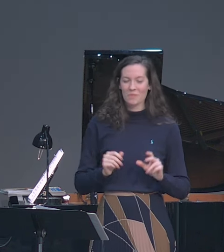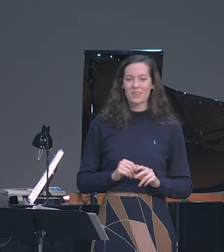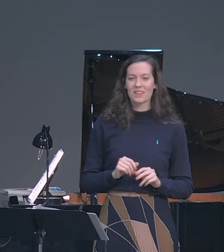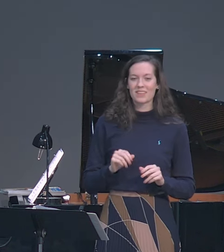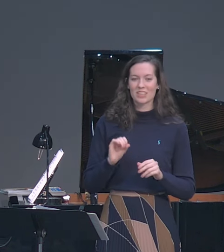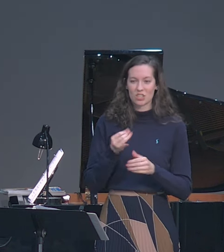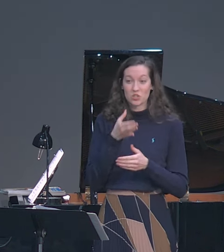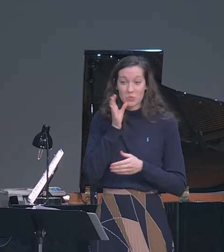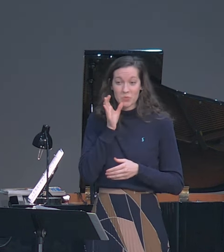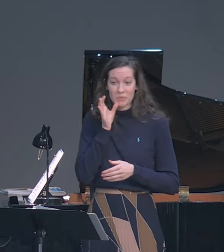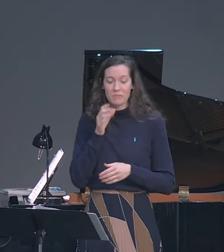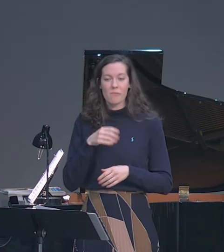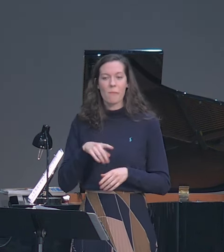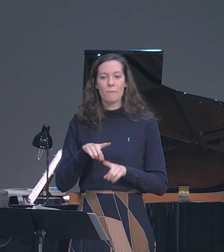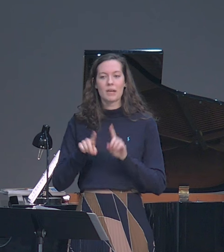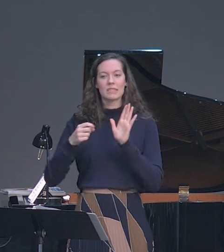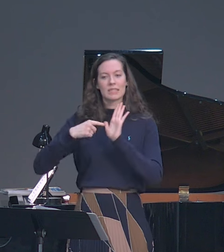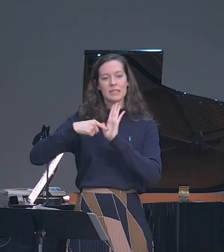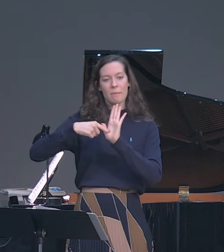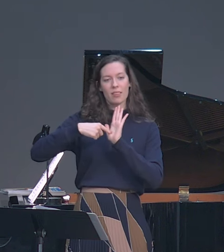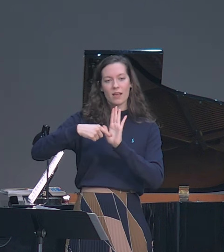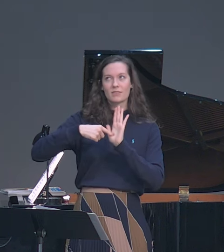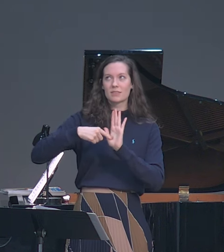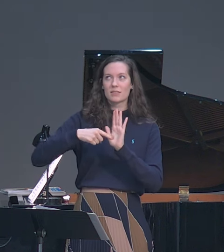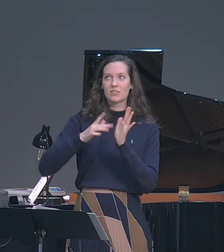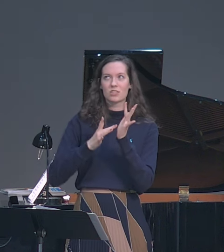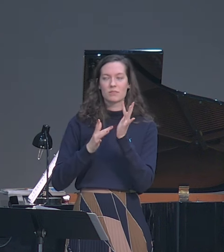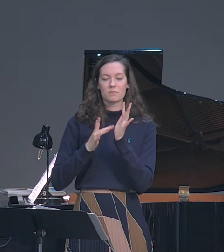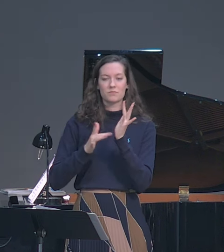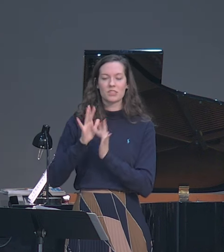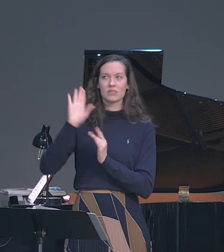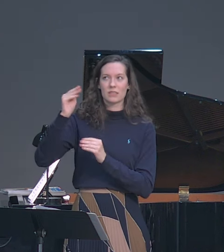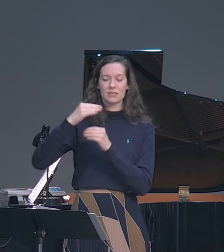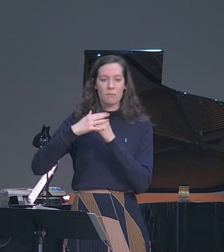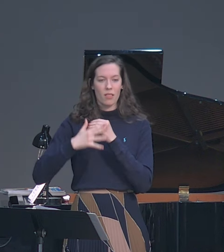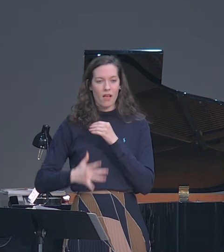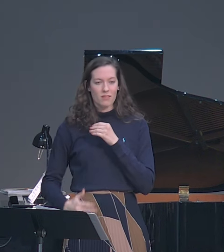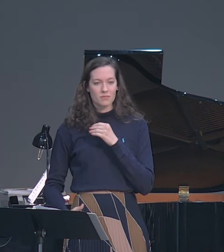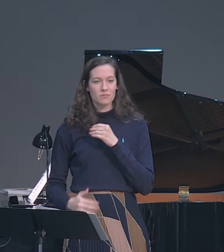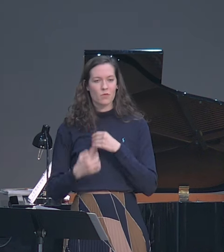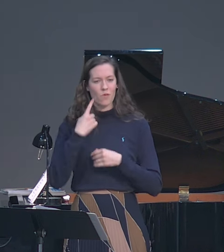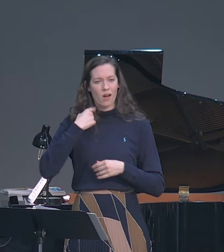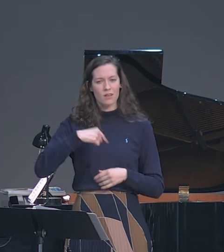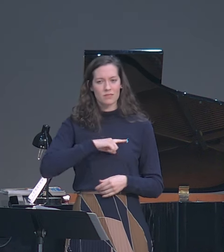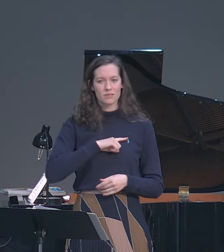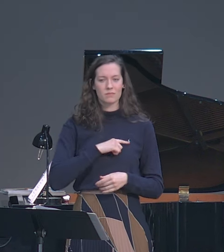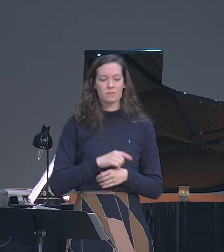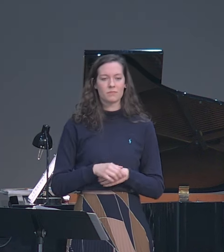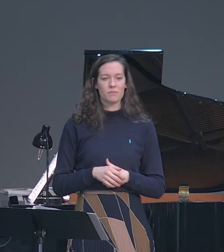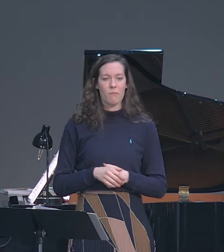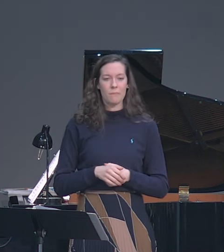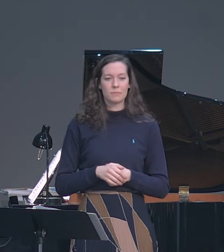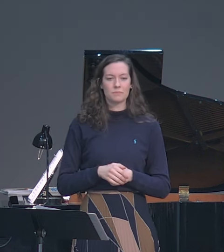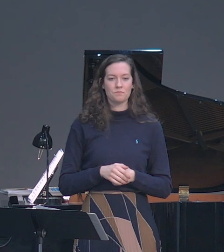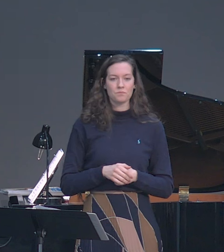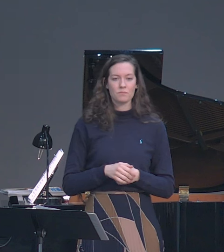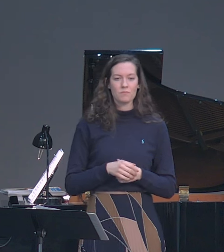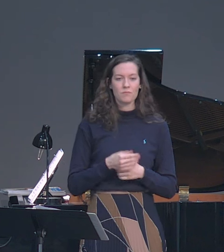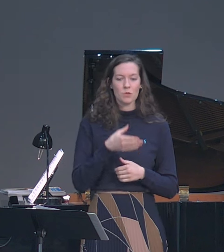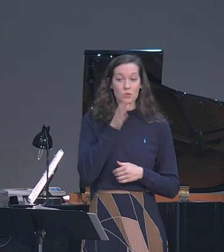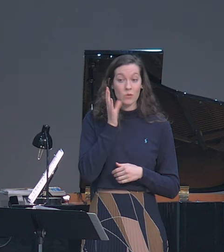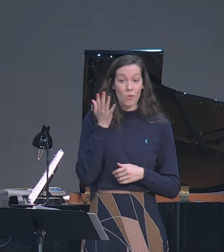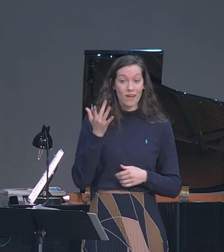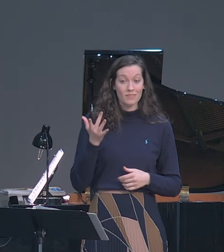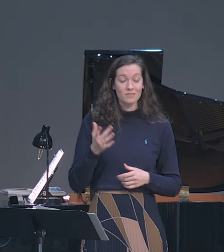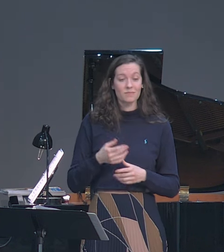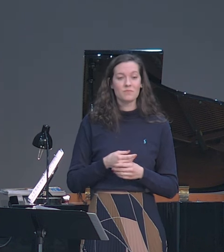juice. But it symbolizes the blood of Jesus that was shed for us. And why do we drink it? We drink